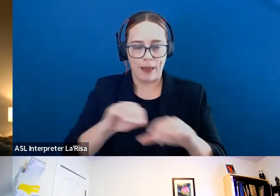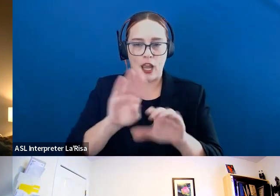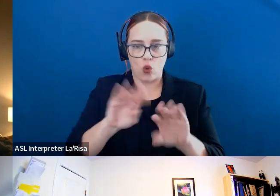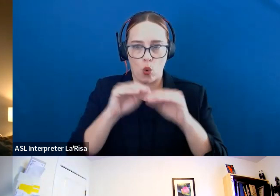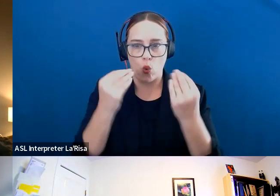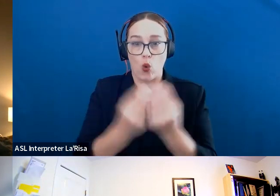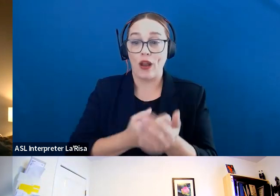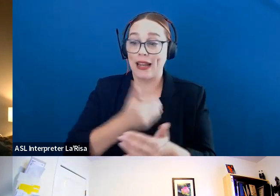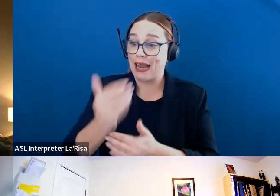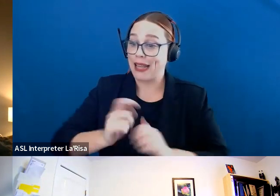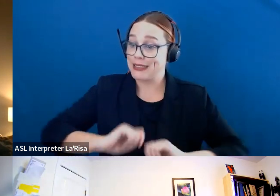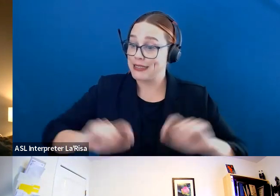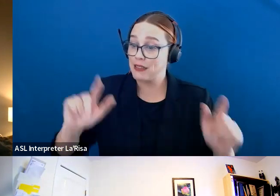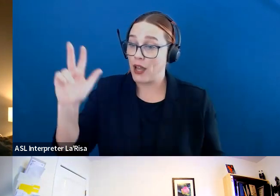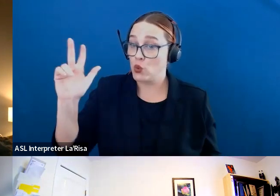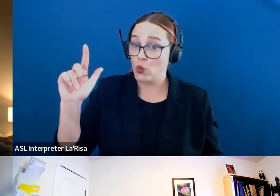slide? 23.